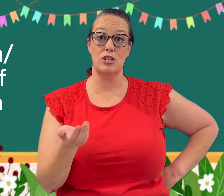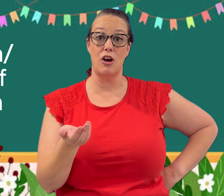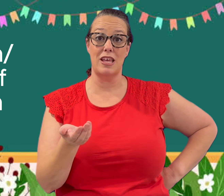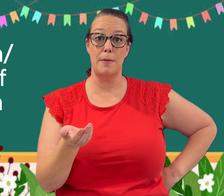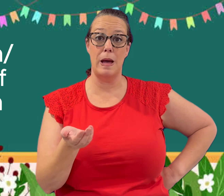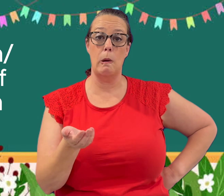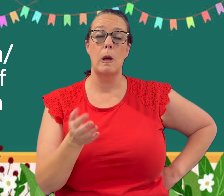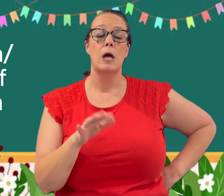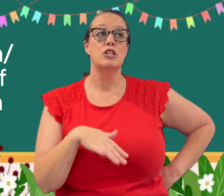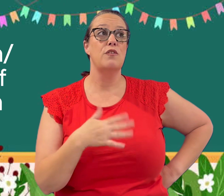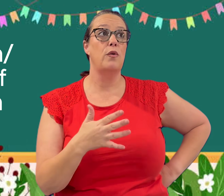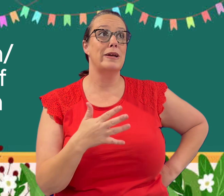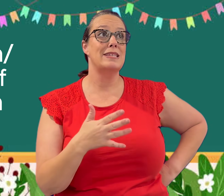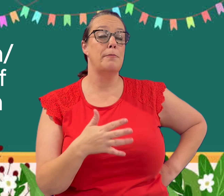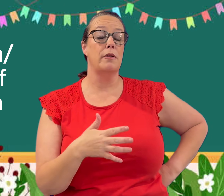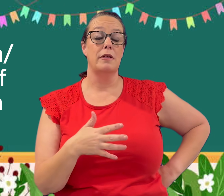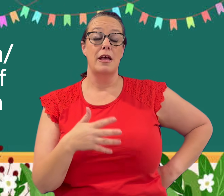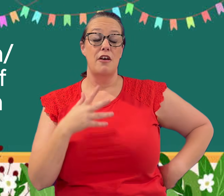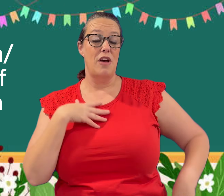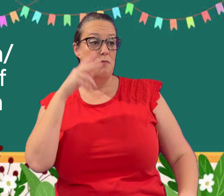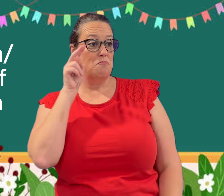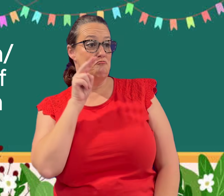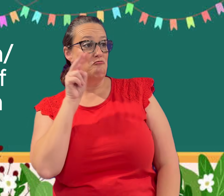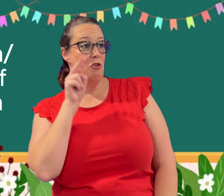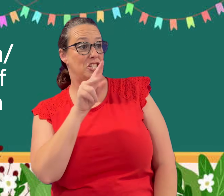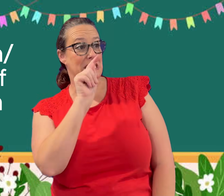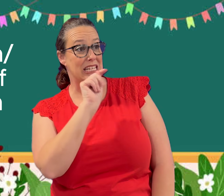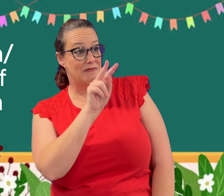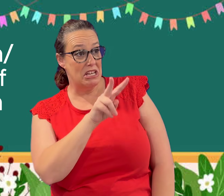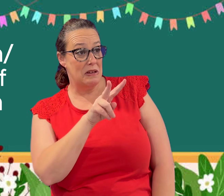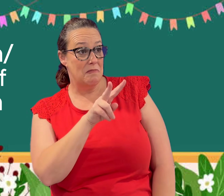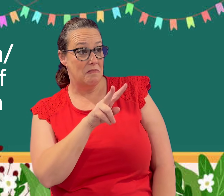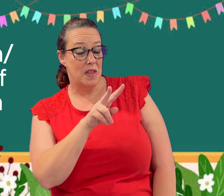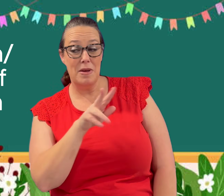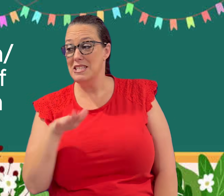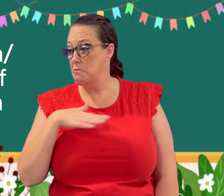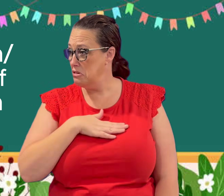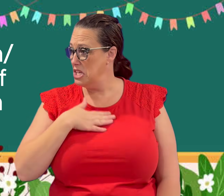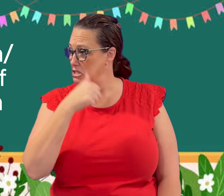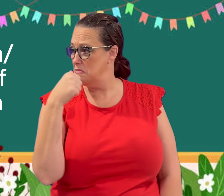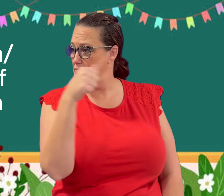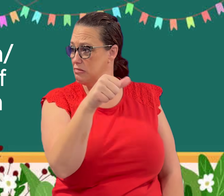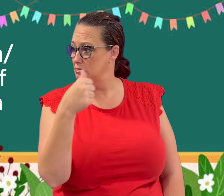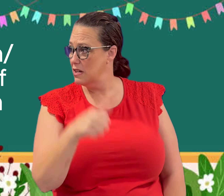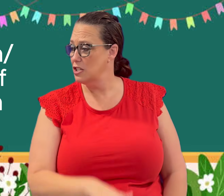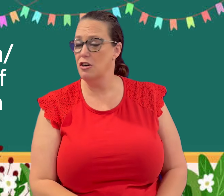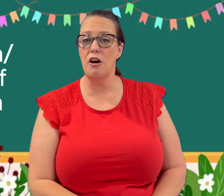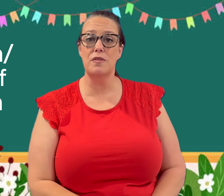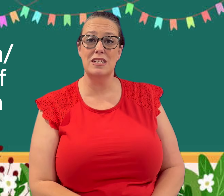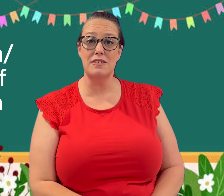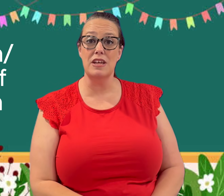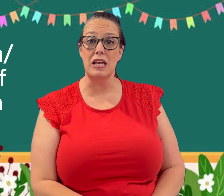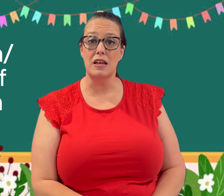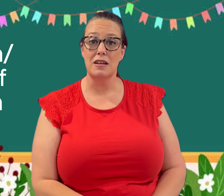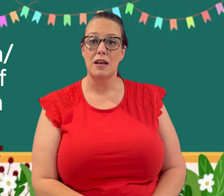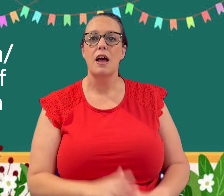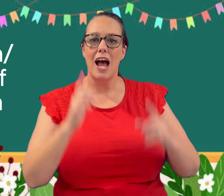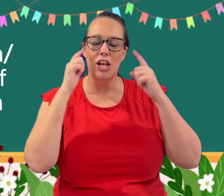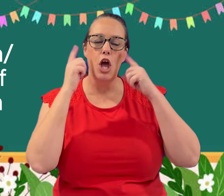talking about. So for example, if I've been watching TV, I may say, please turn off the TV. I know it's